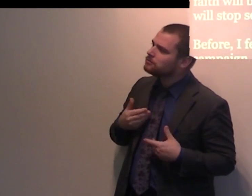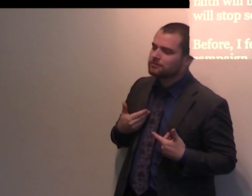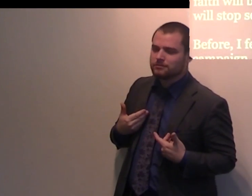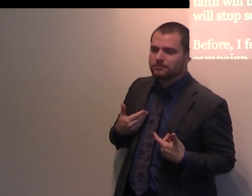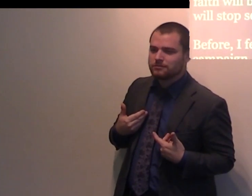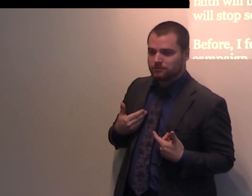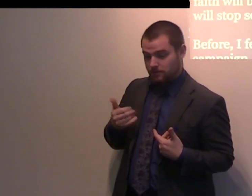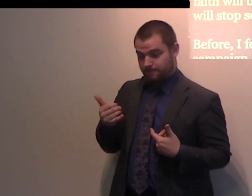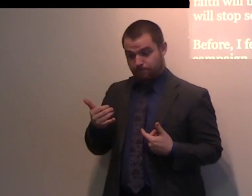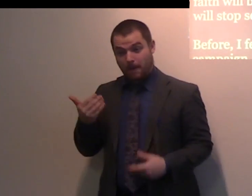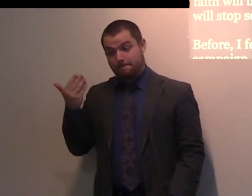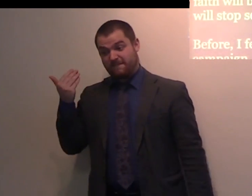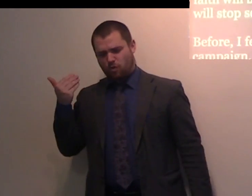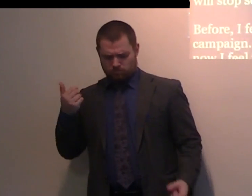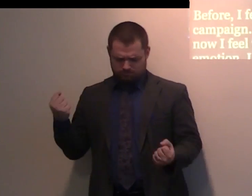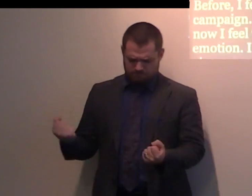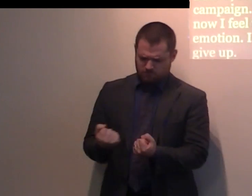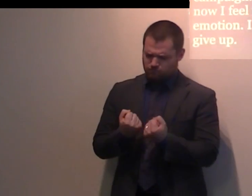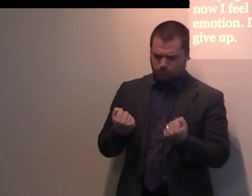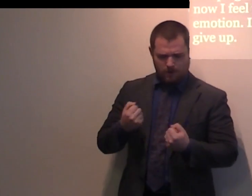Before, I felt strongly about God's campaign.